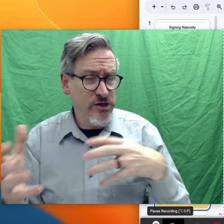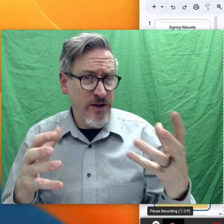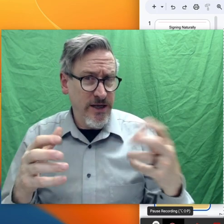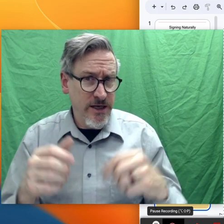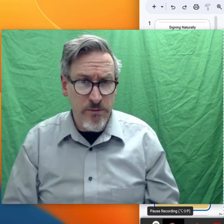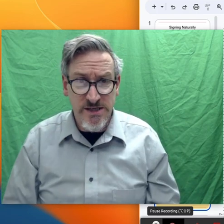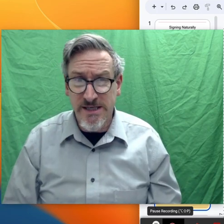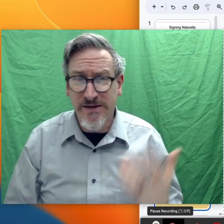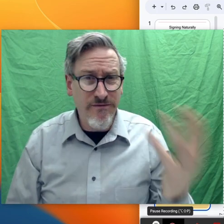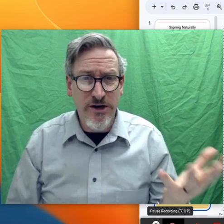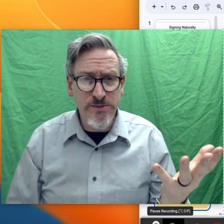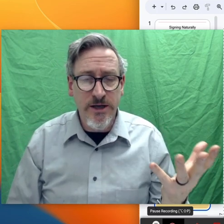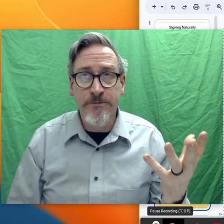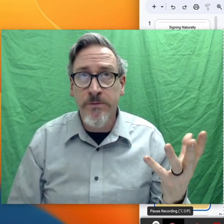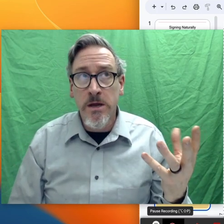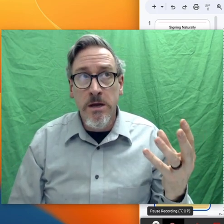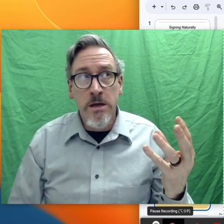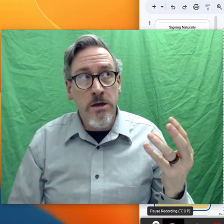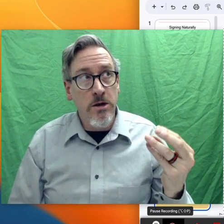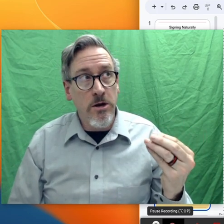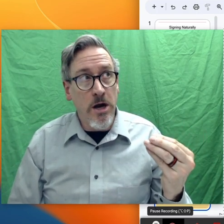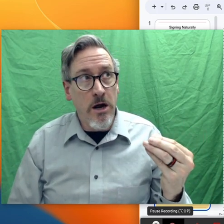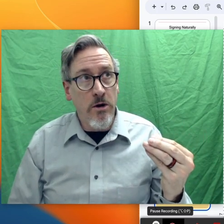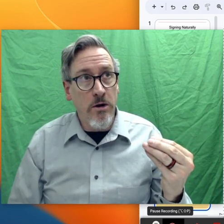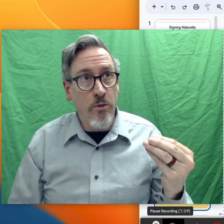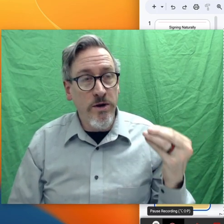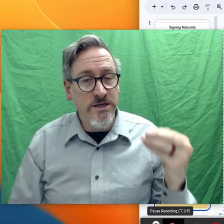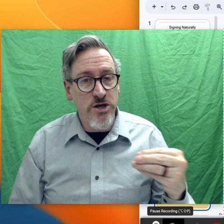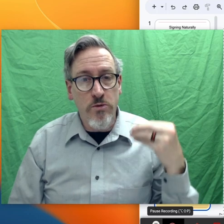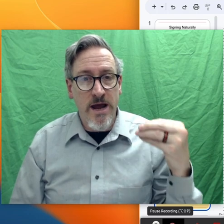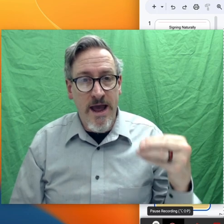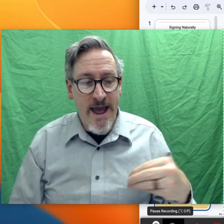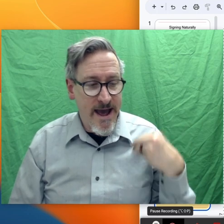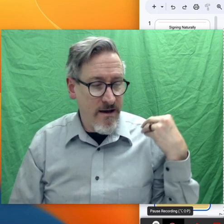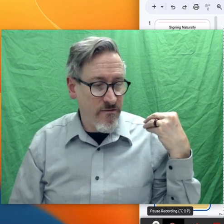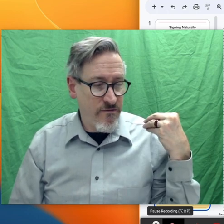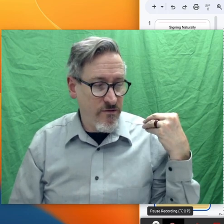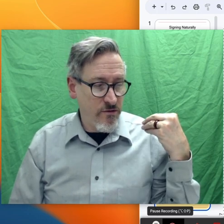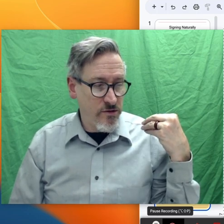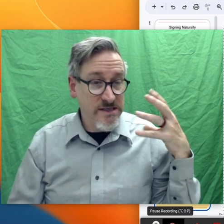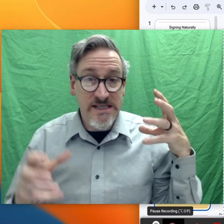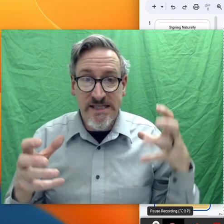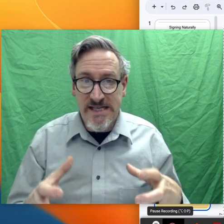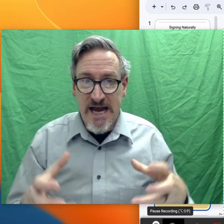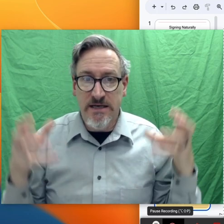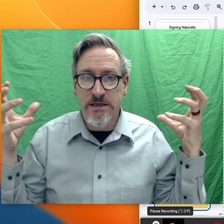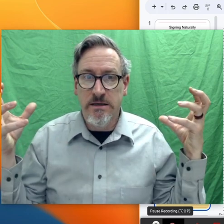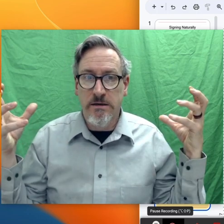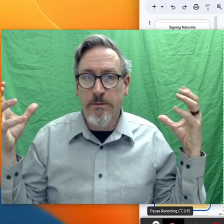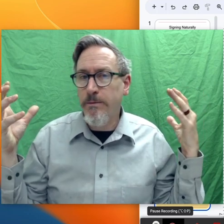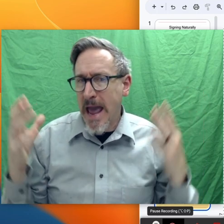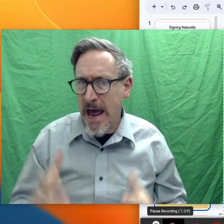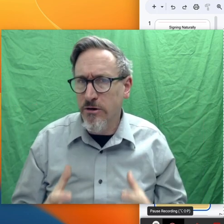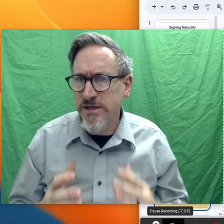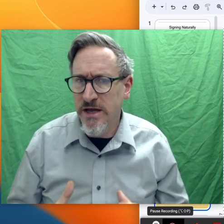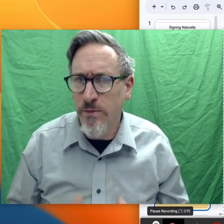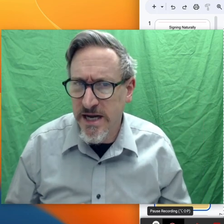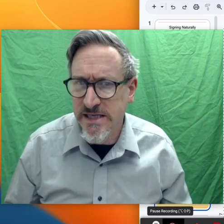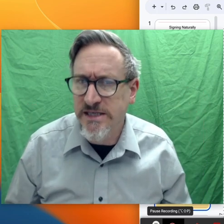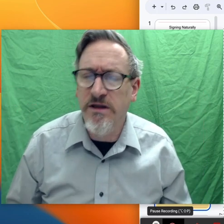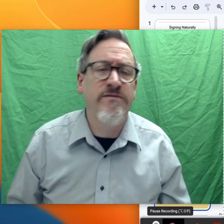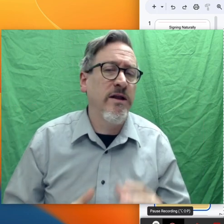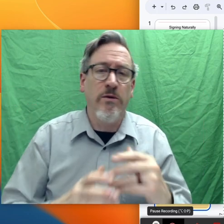between fingerspelling and numbers is fingerspelling, we don't have set patterns